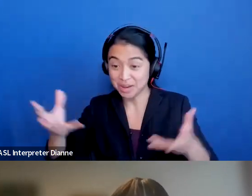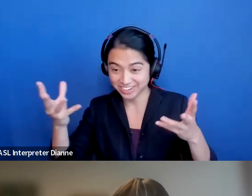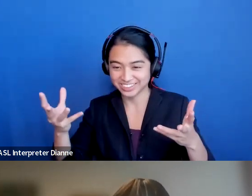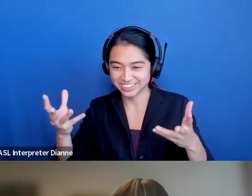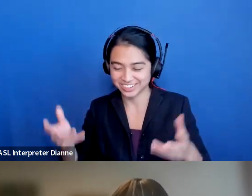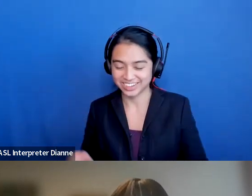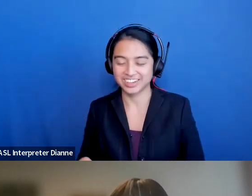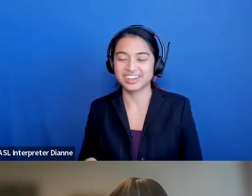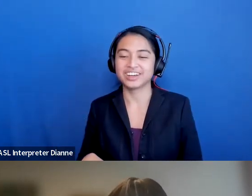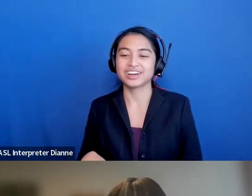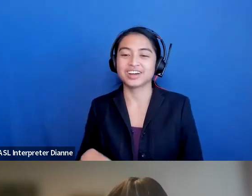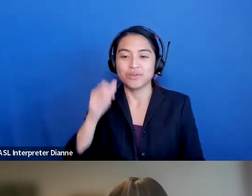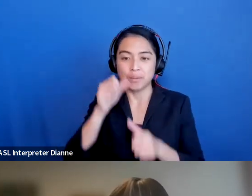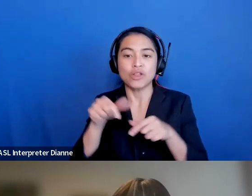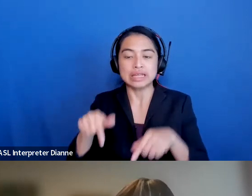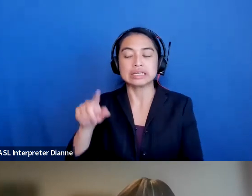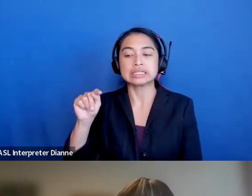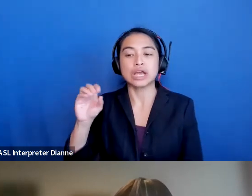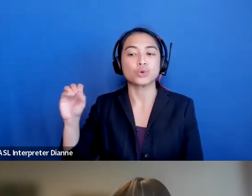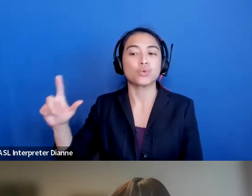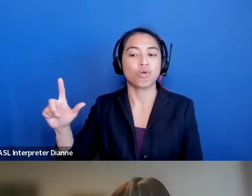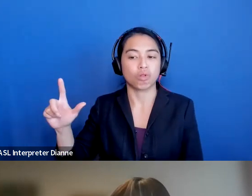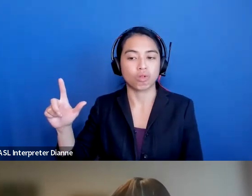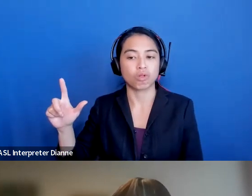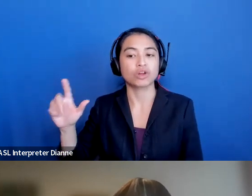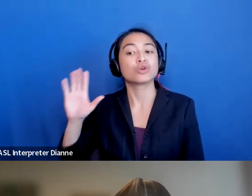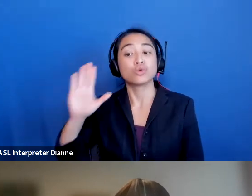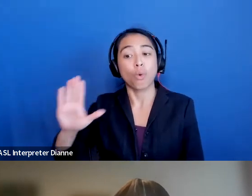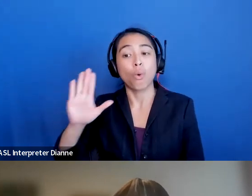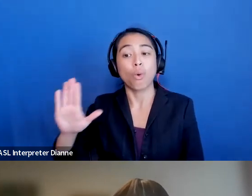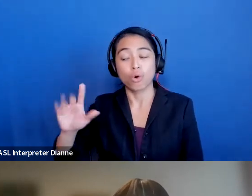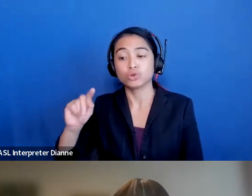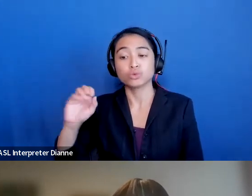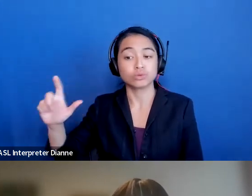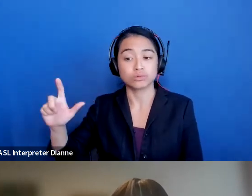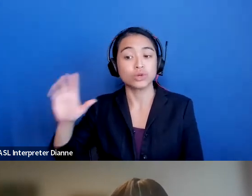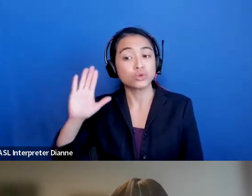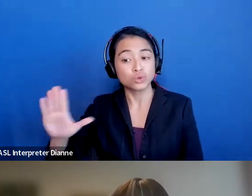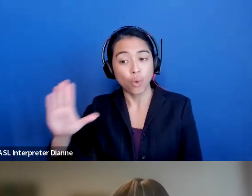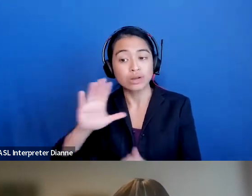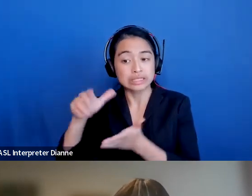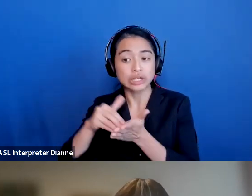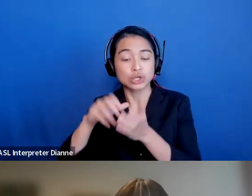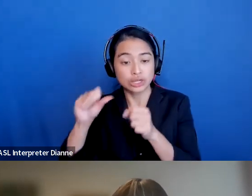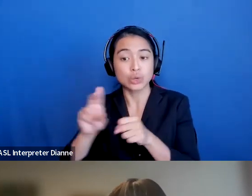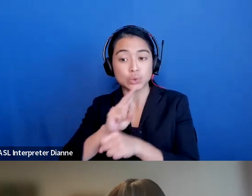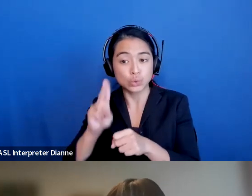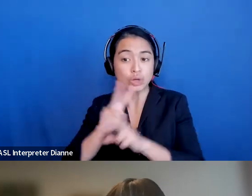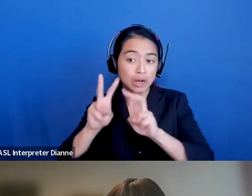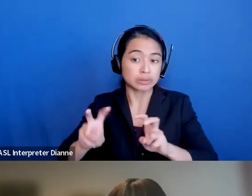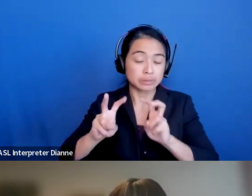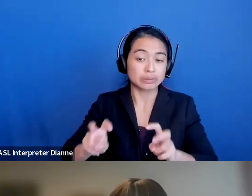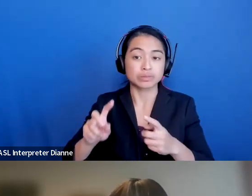Remember that this is a tool and it is your tool and your center can use it to